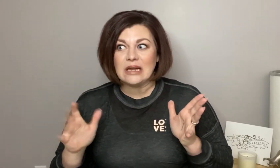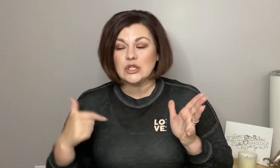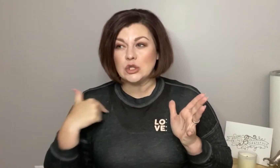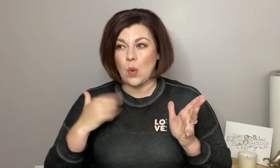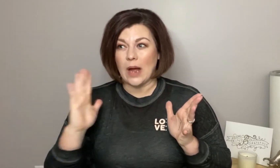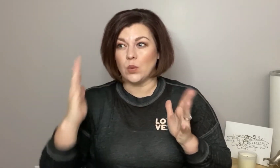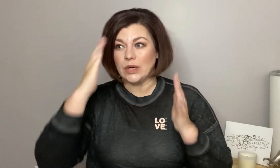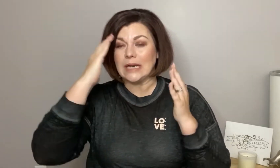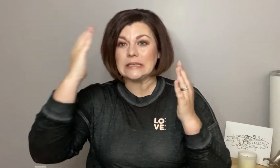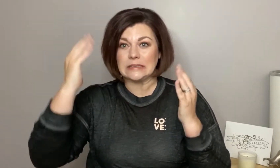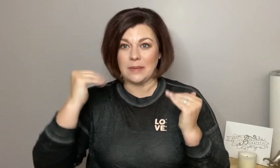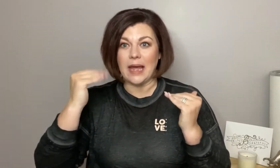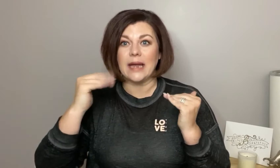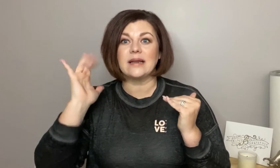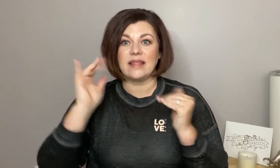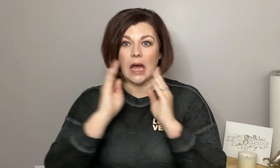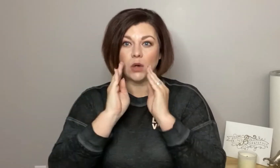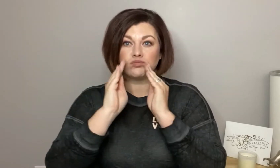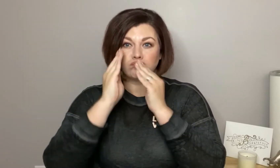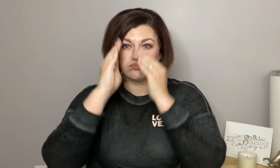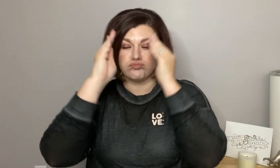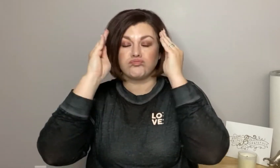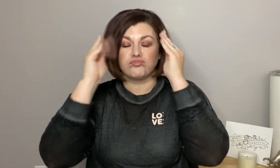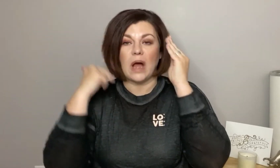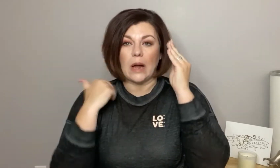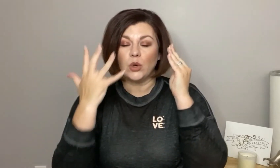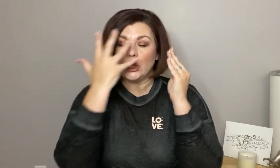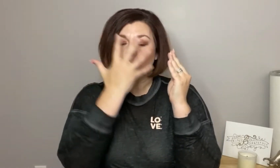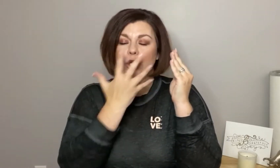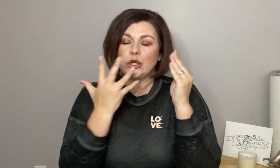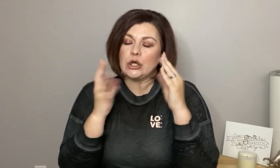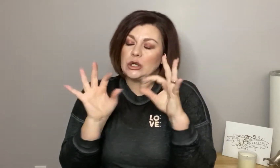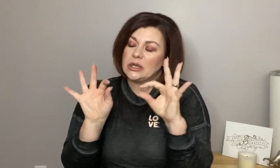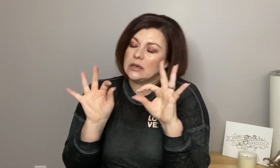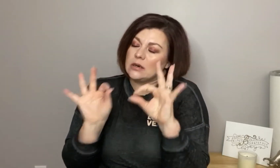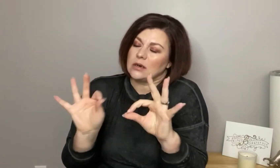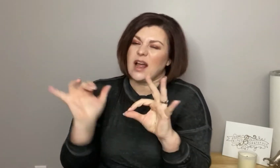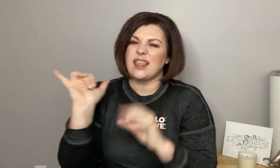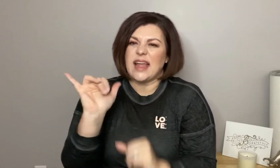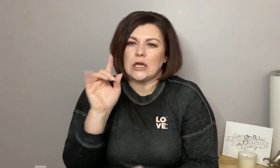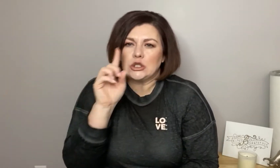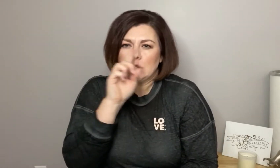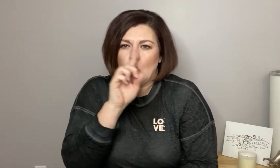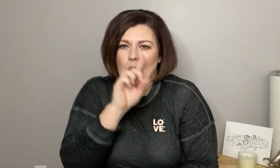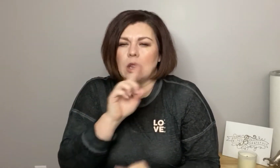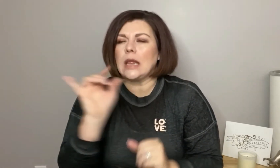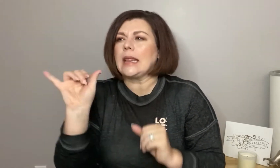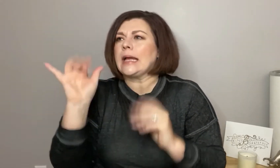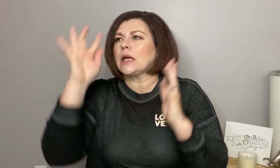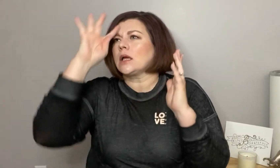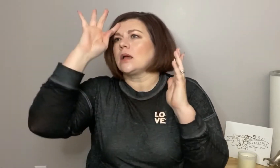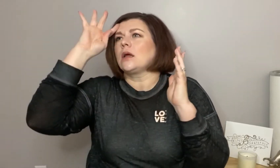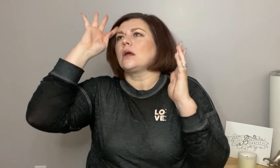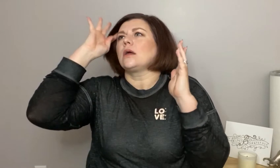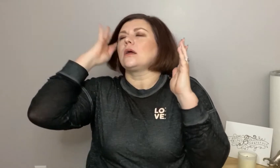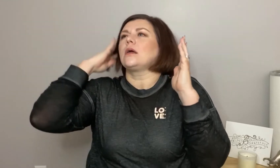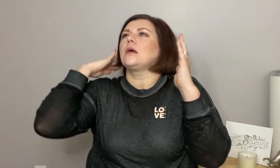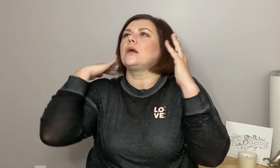$95. So I'm thinking, okay, when I put this powder on my face, I better look perfect. I better